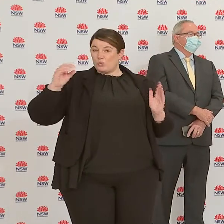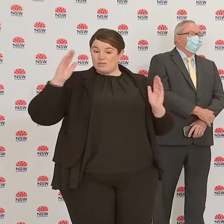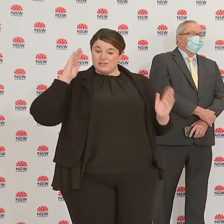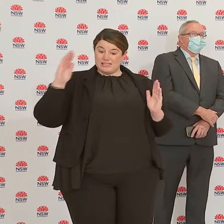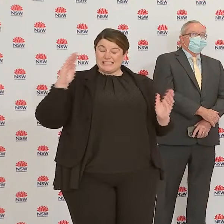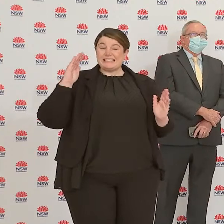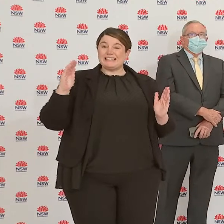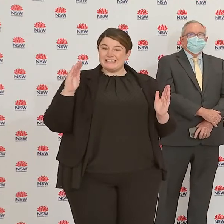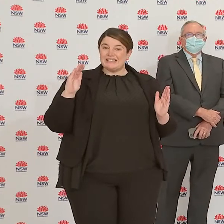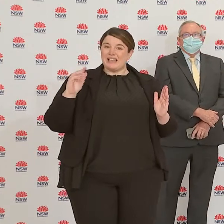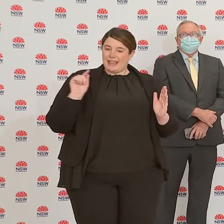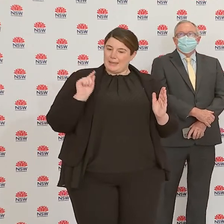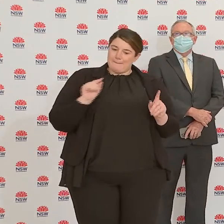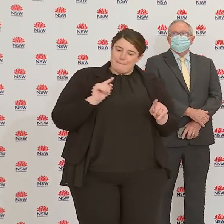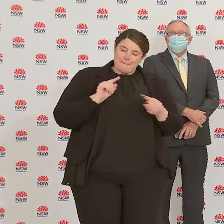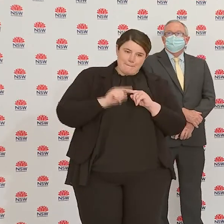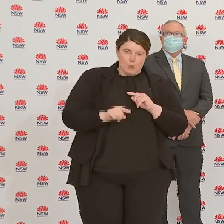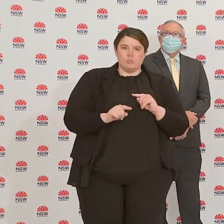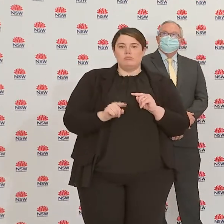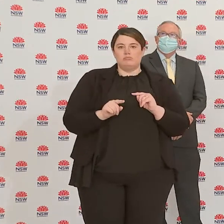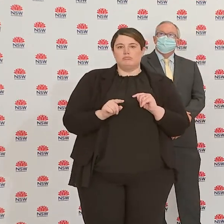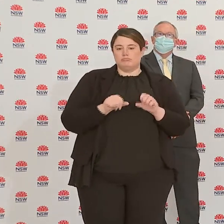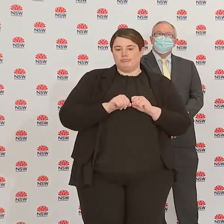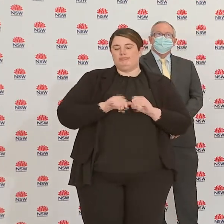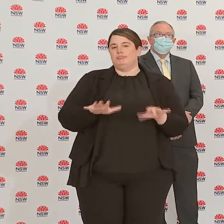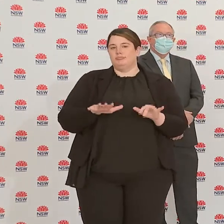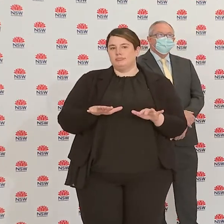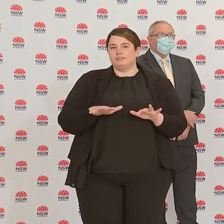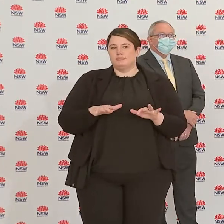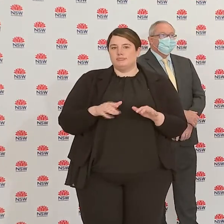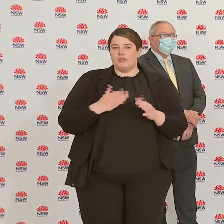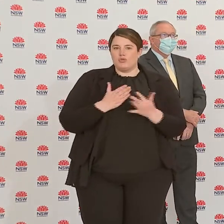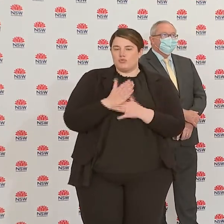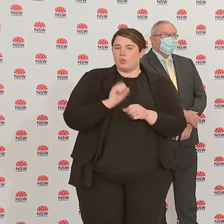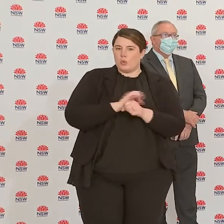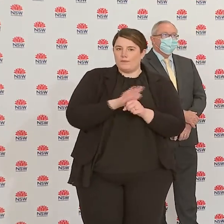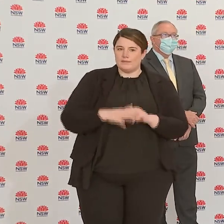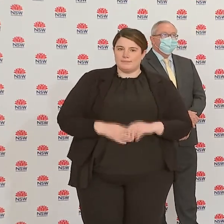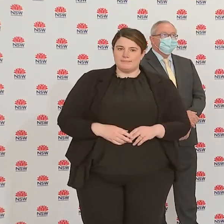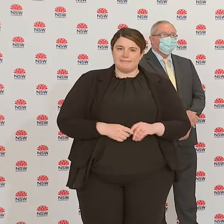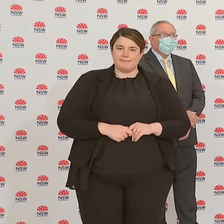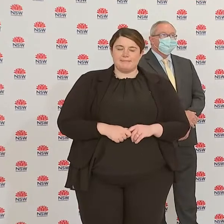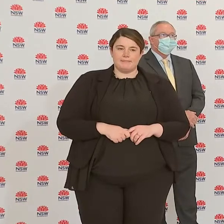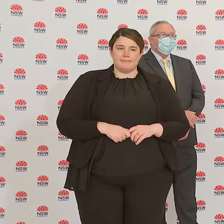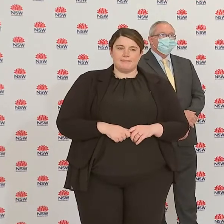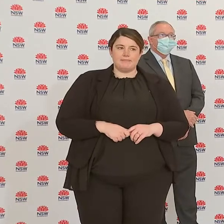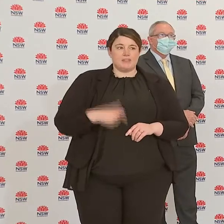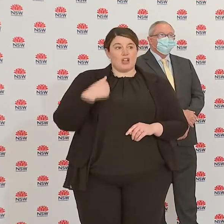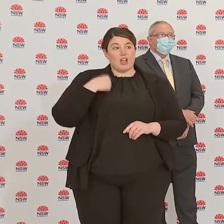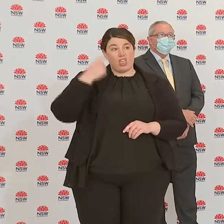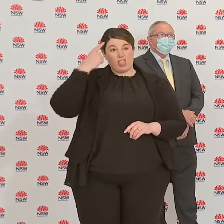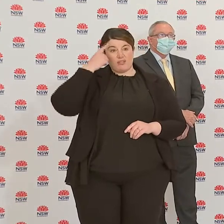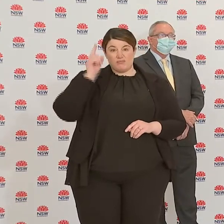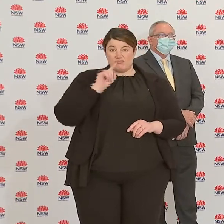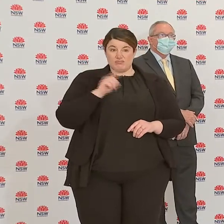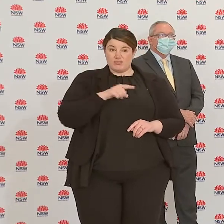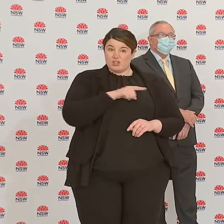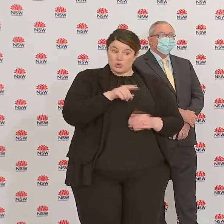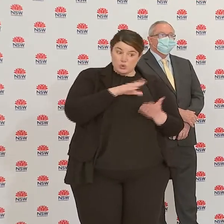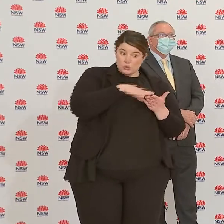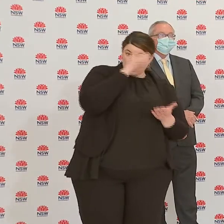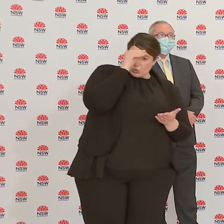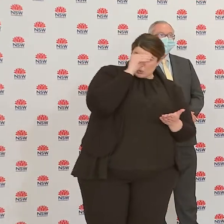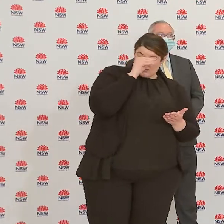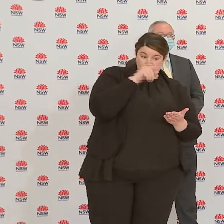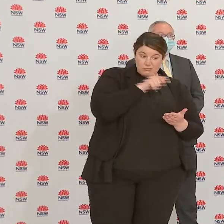of ones that are predominantly transmitting this. And so therefore, I look at them as students, but I also